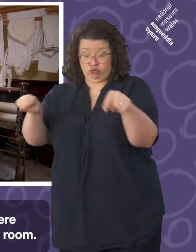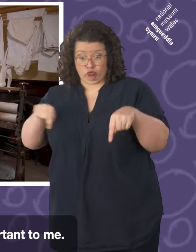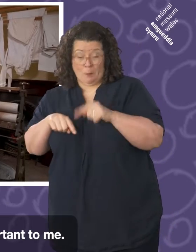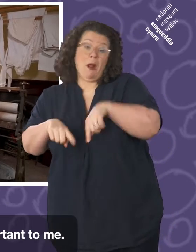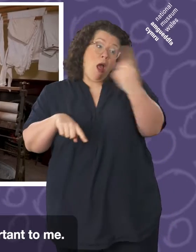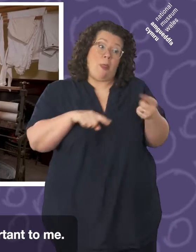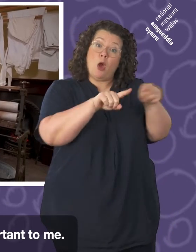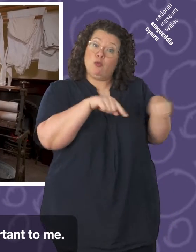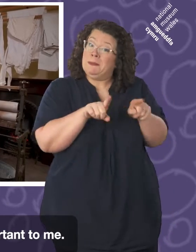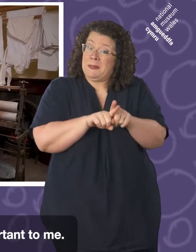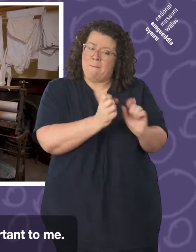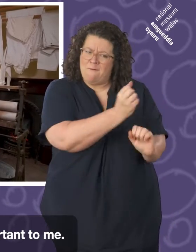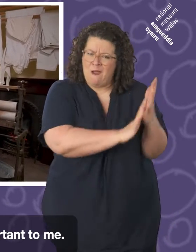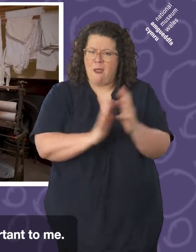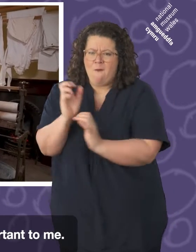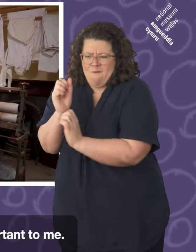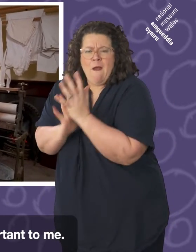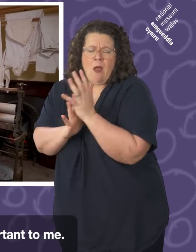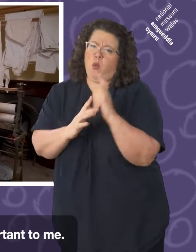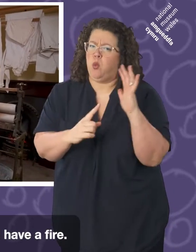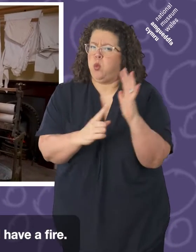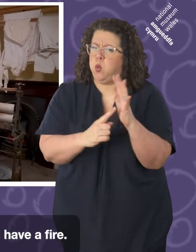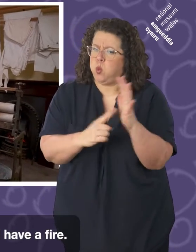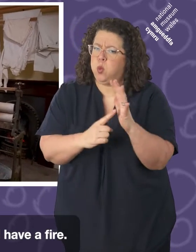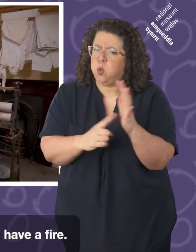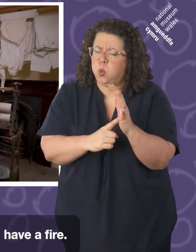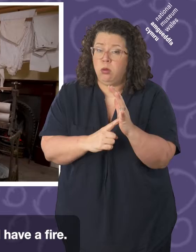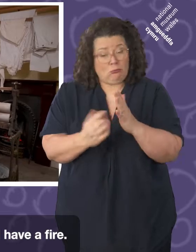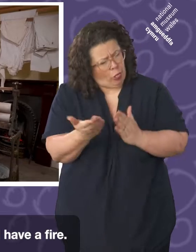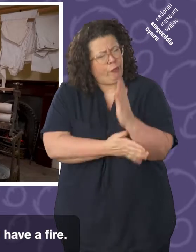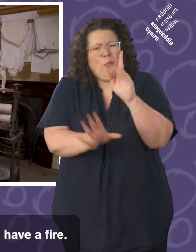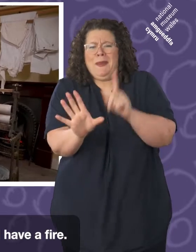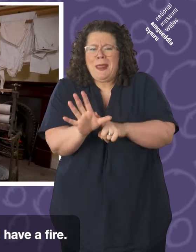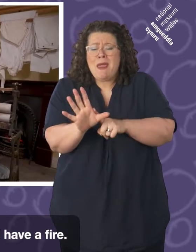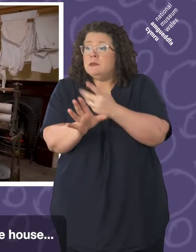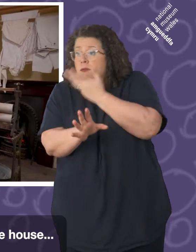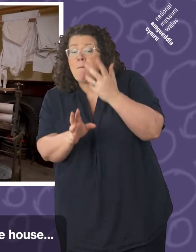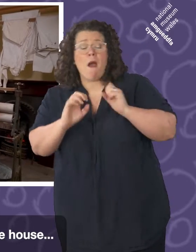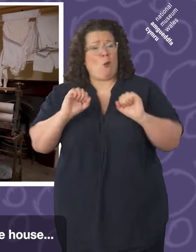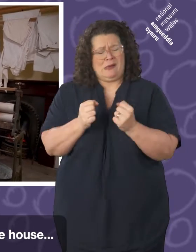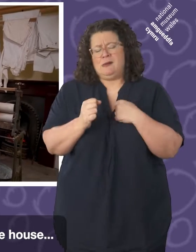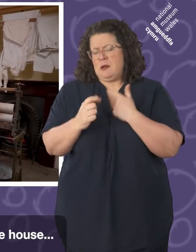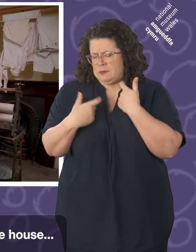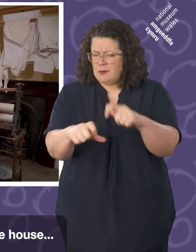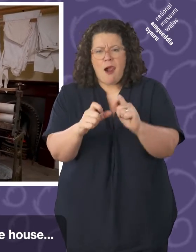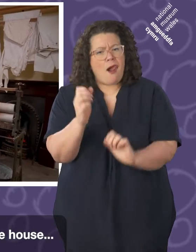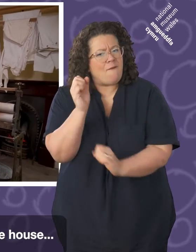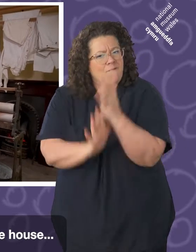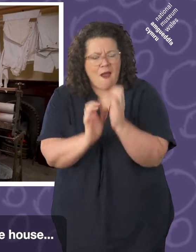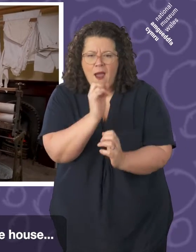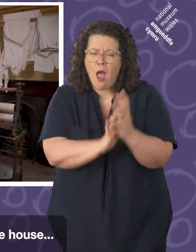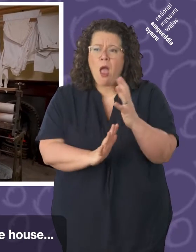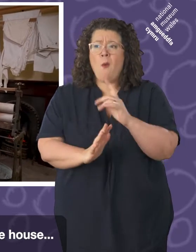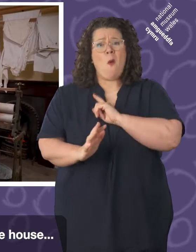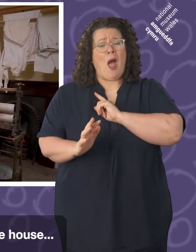other room. The fire is very important to me. Summer and winter, I have a fire. Not only